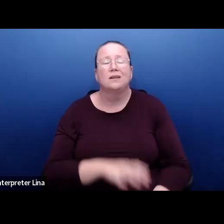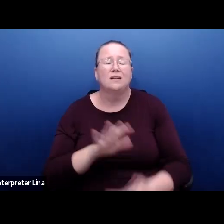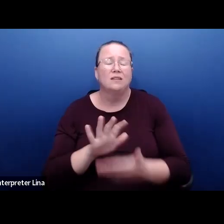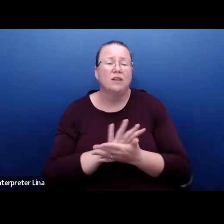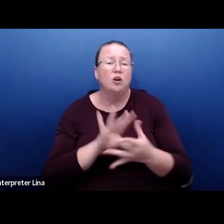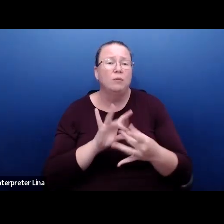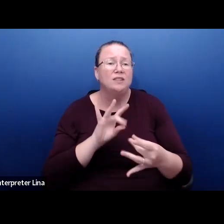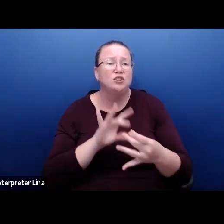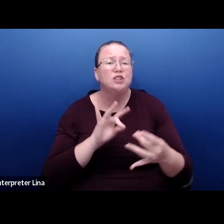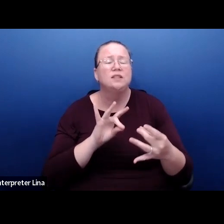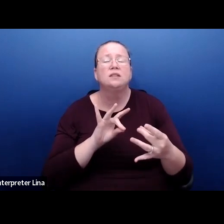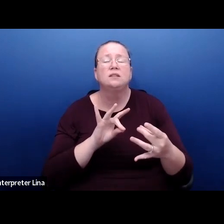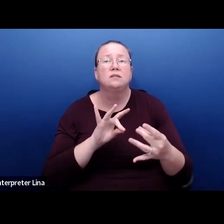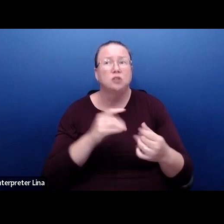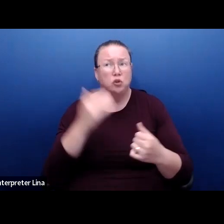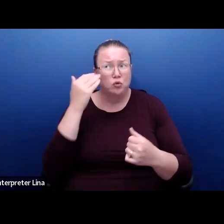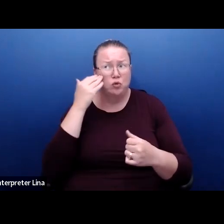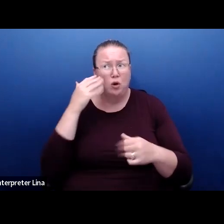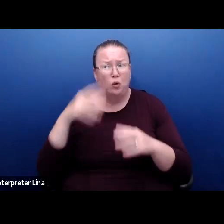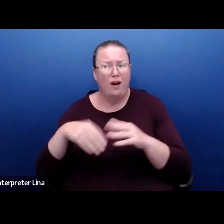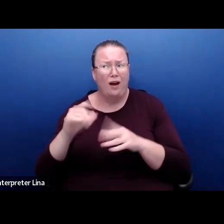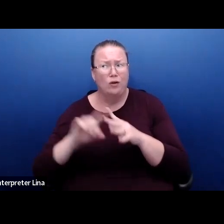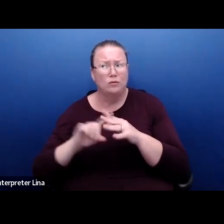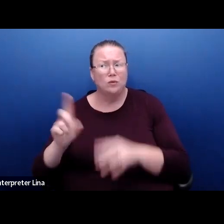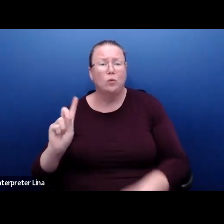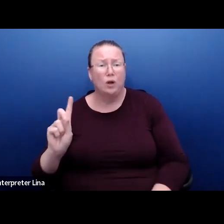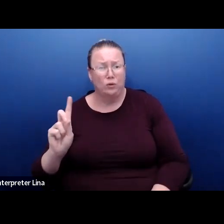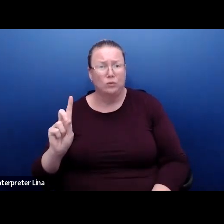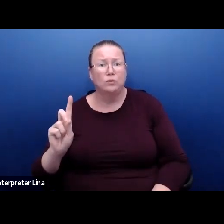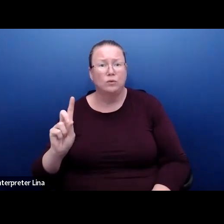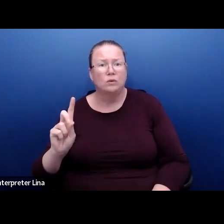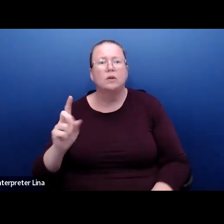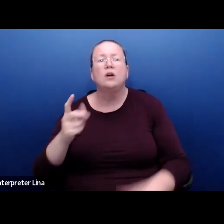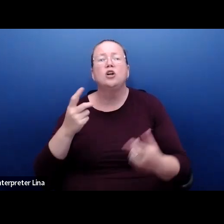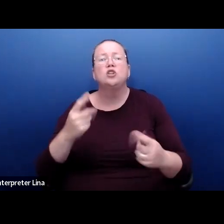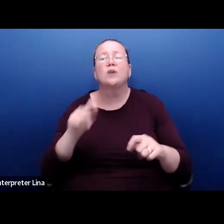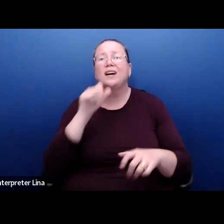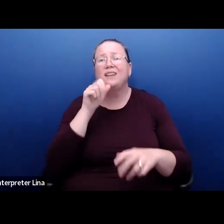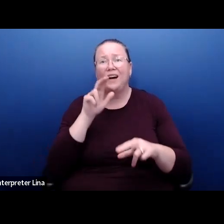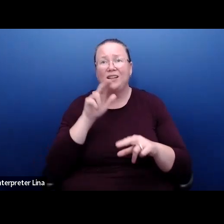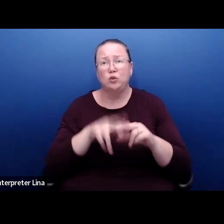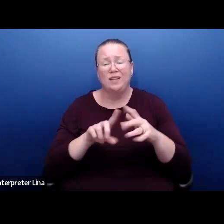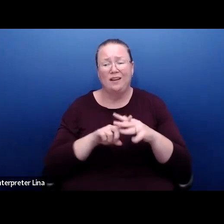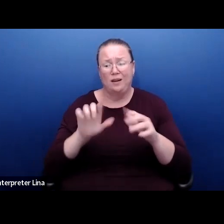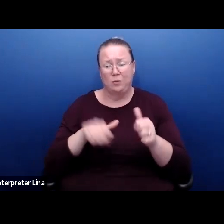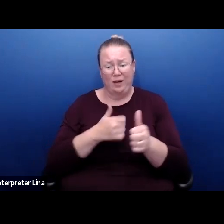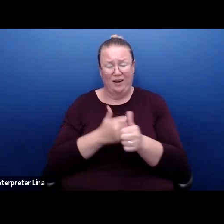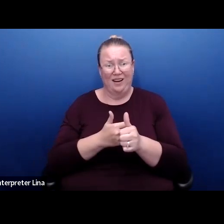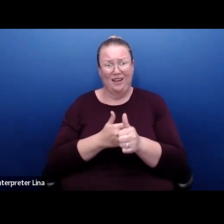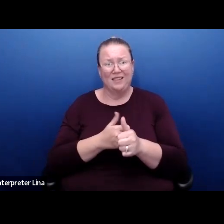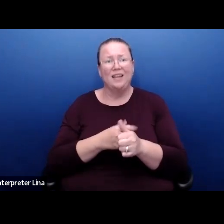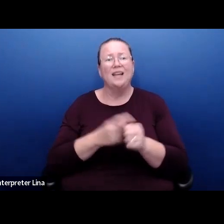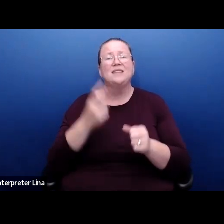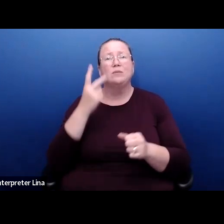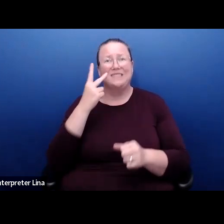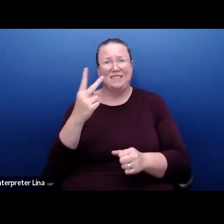video, try to be aware of the exit. I try not to sit with the exit behind me unless there's a reflective